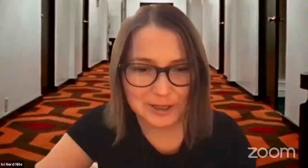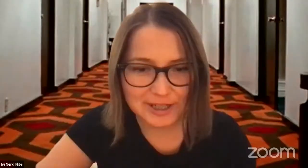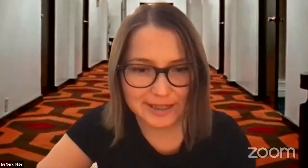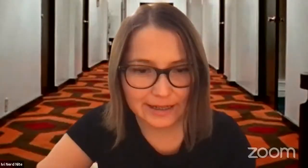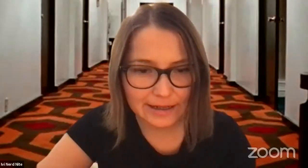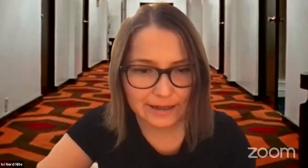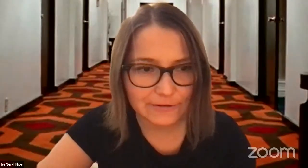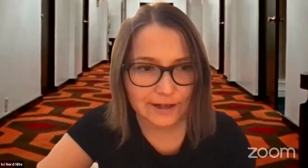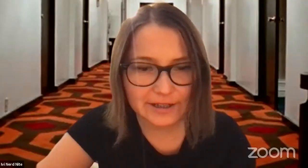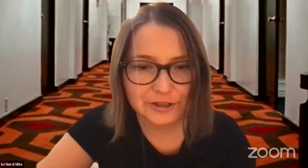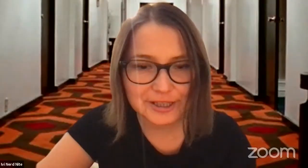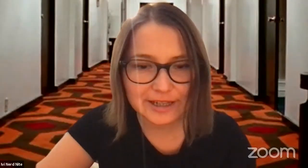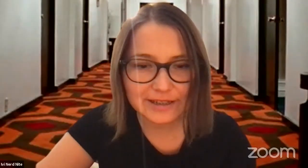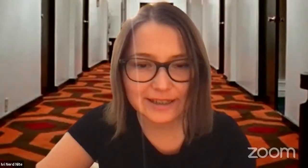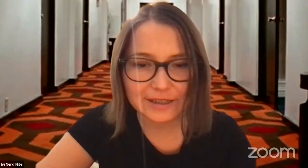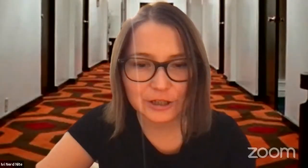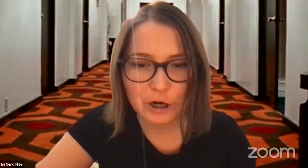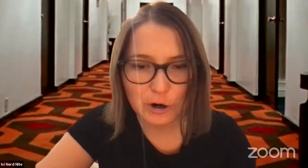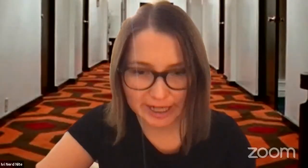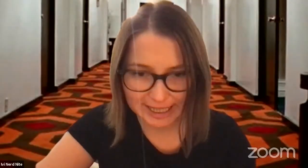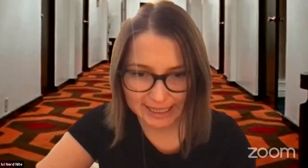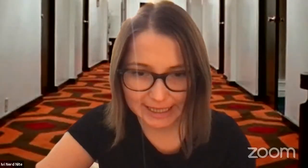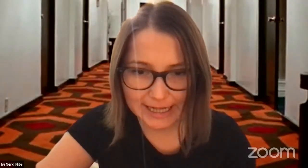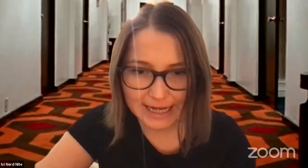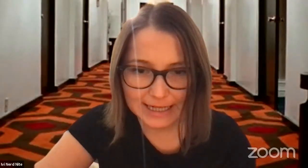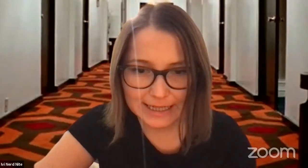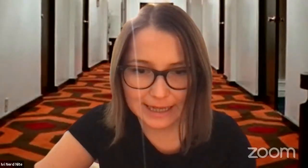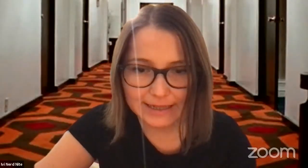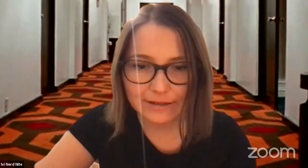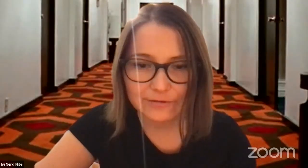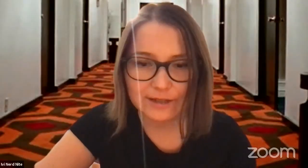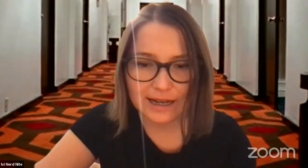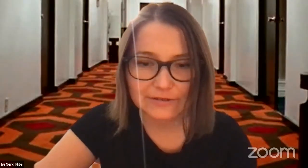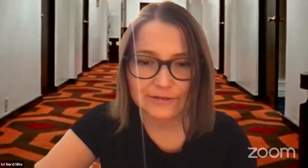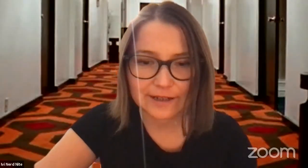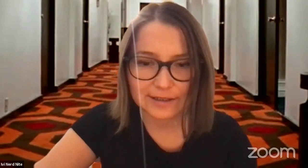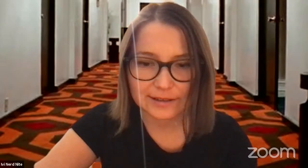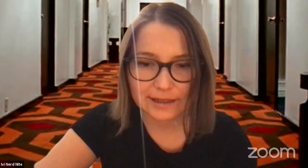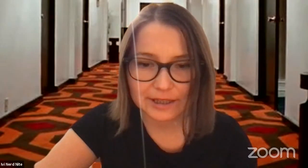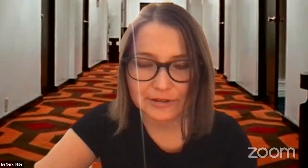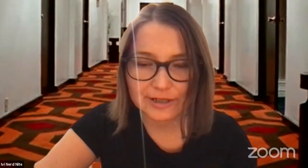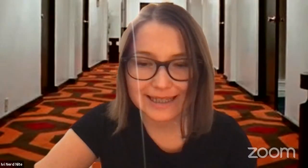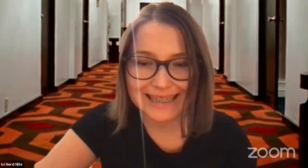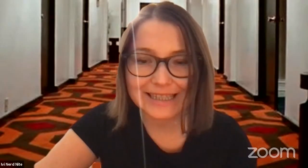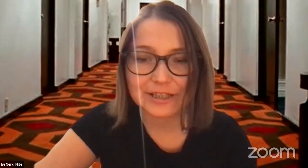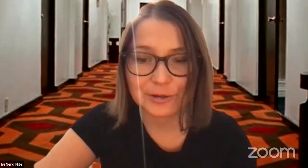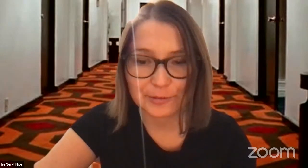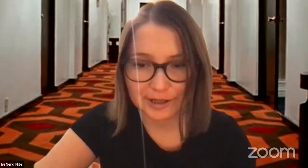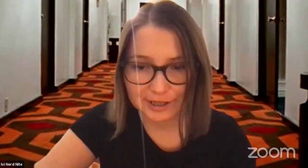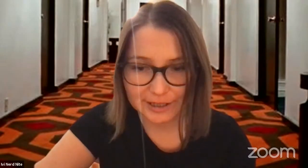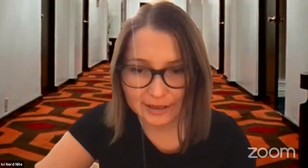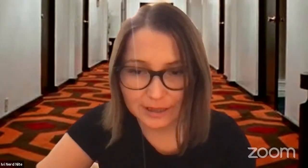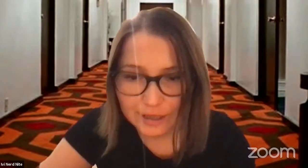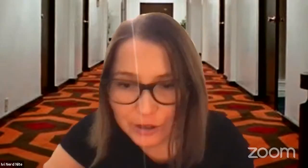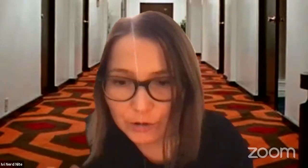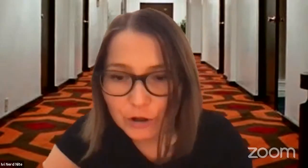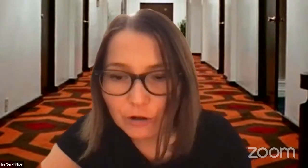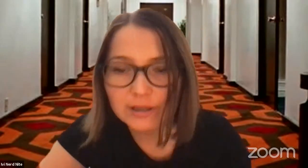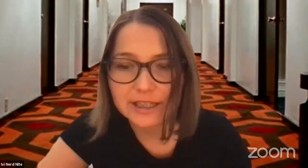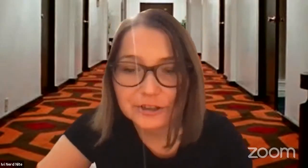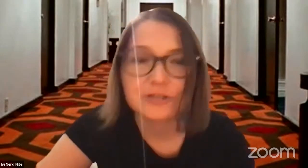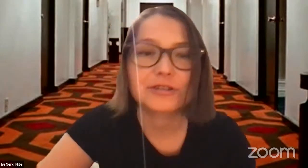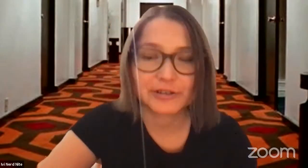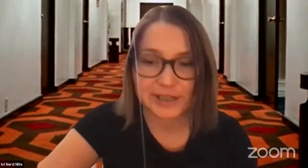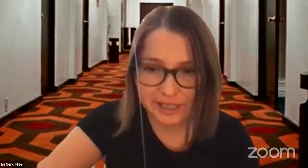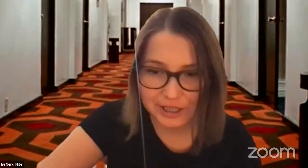Next question is, if I understand it correctly, signing of live events are usually interpreted, so